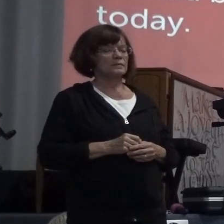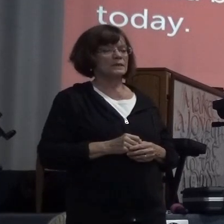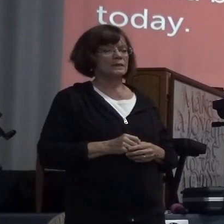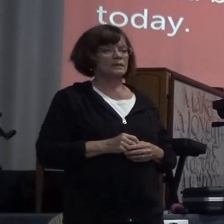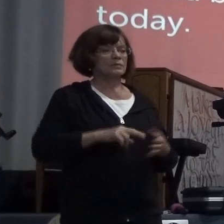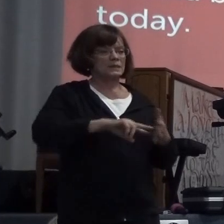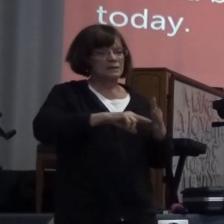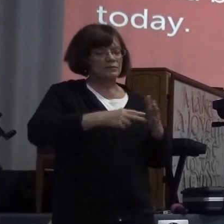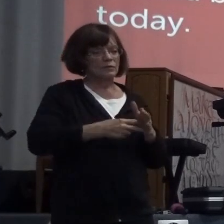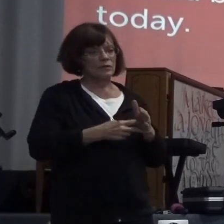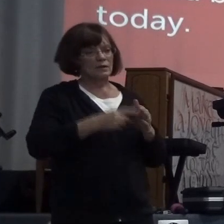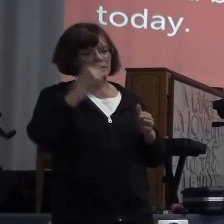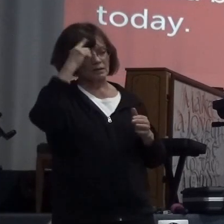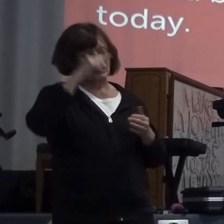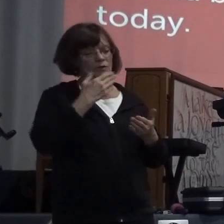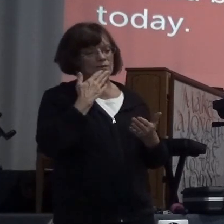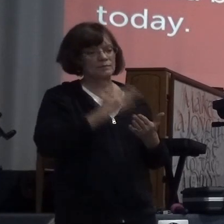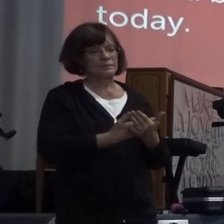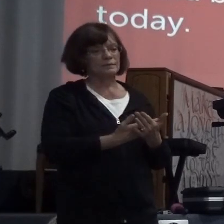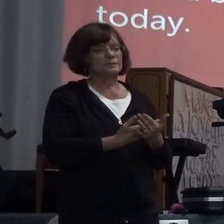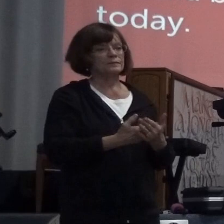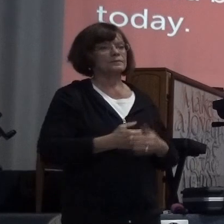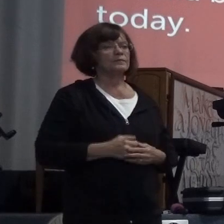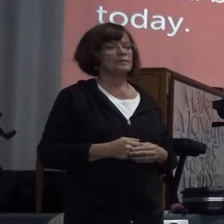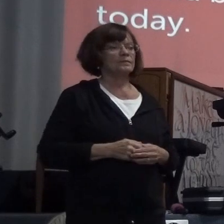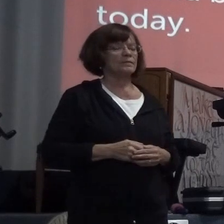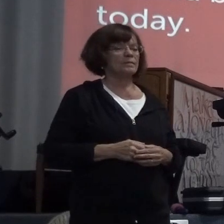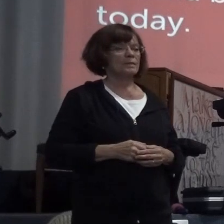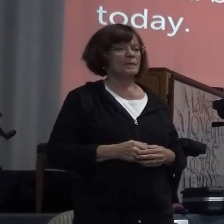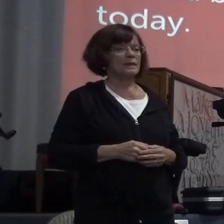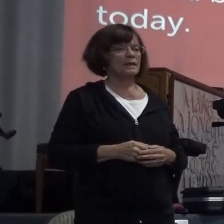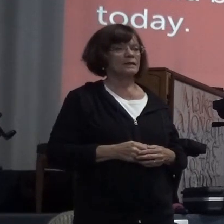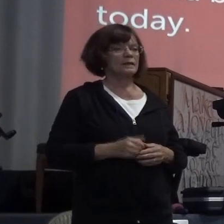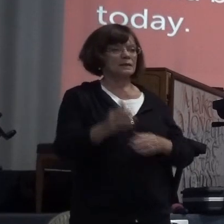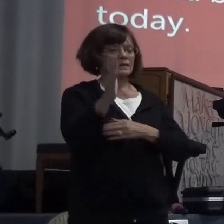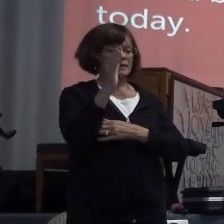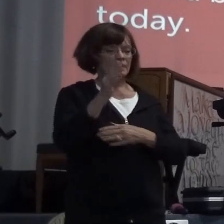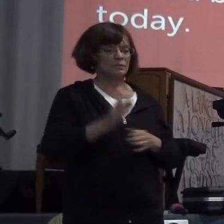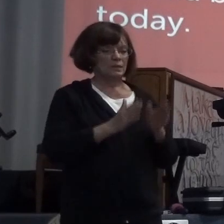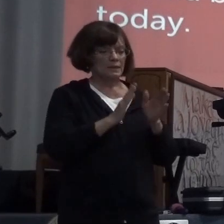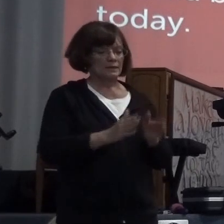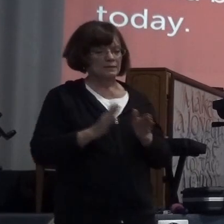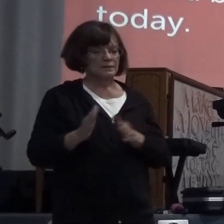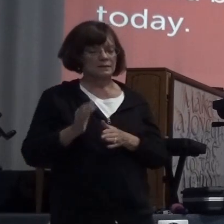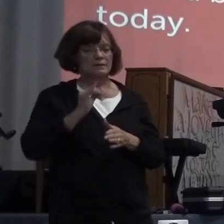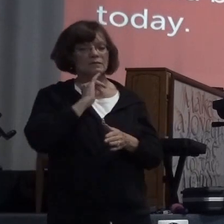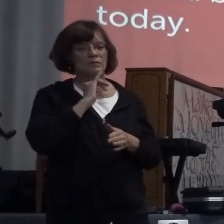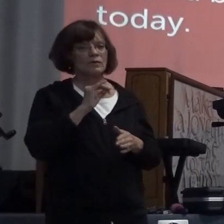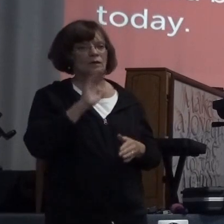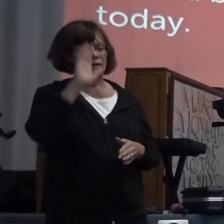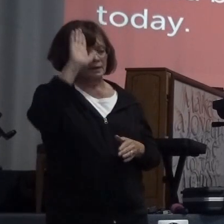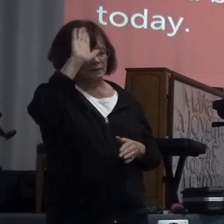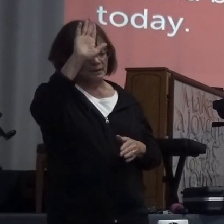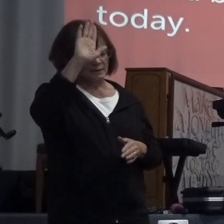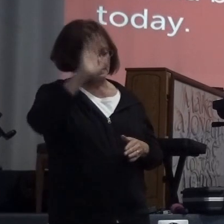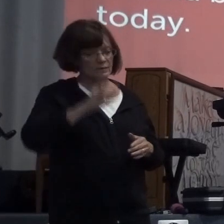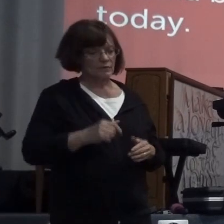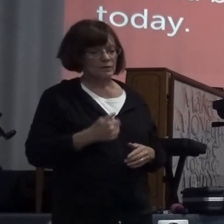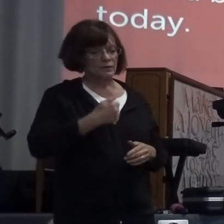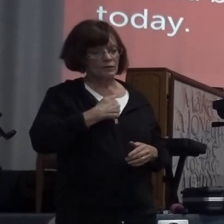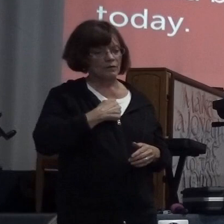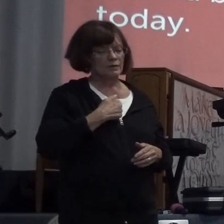was. Just like that persecution and affliction you're going through, God planned that for his benefit, for your